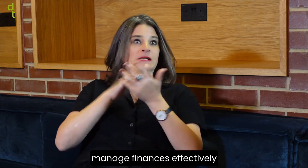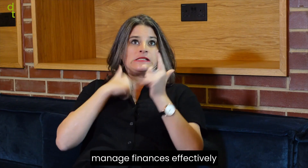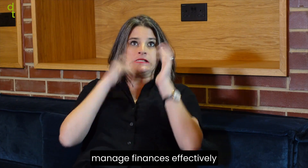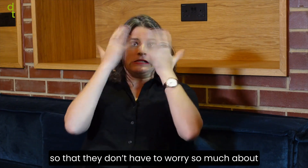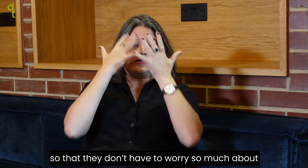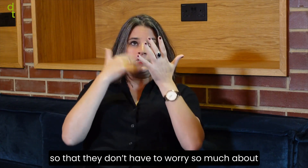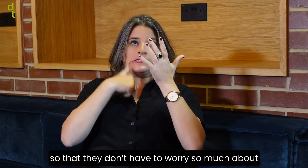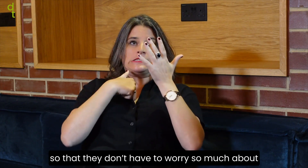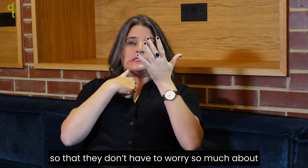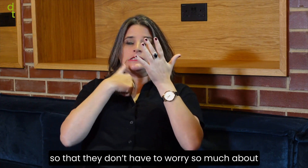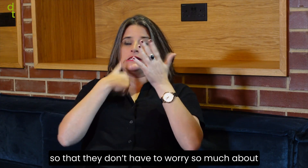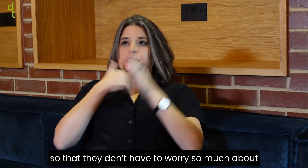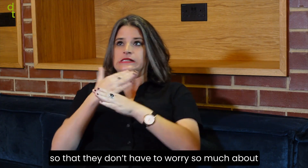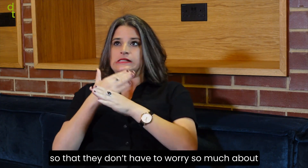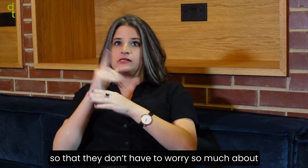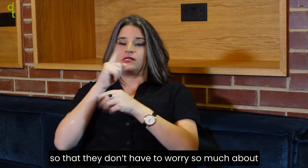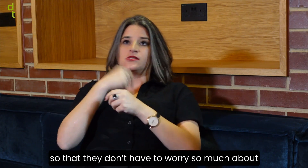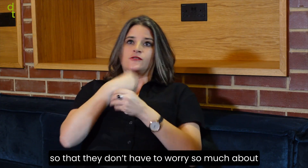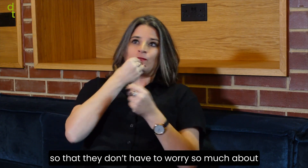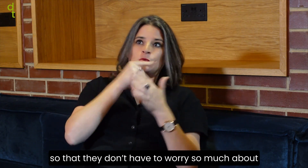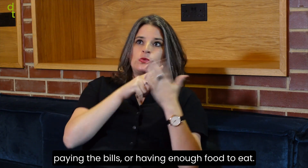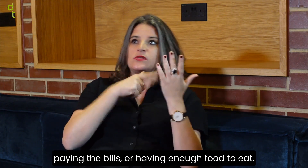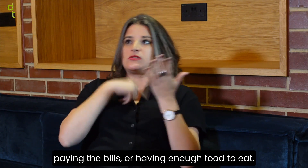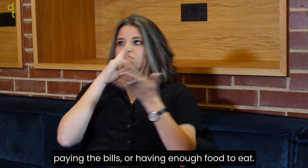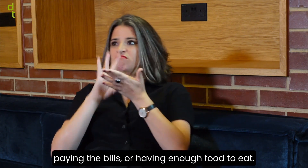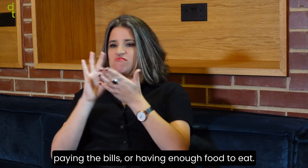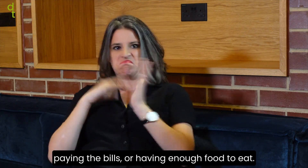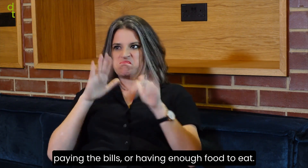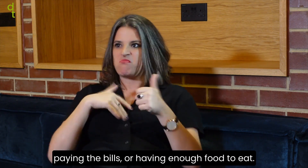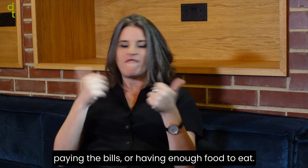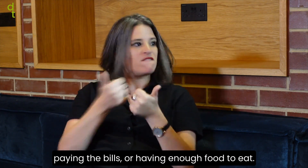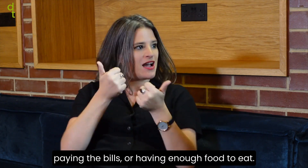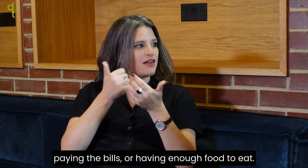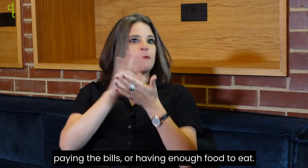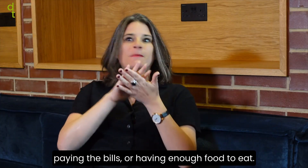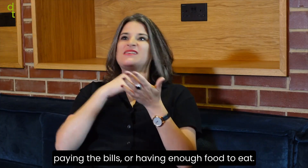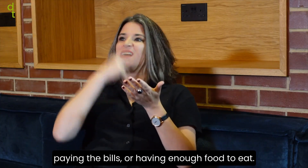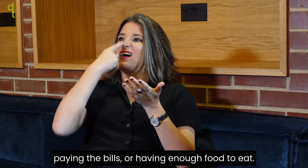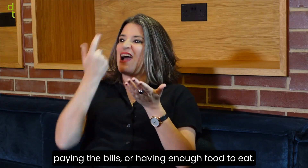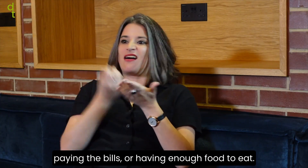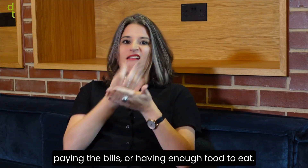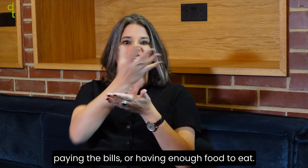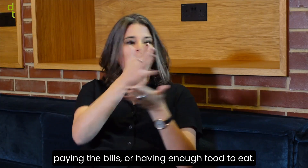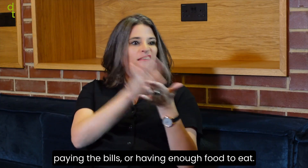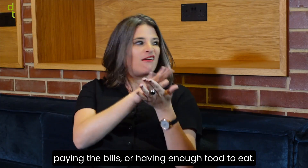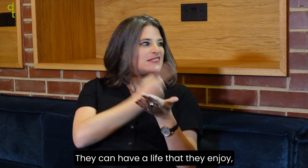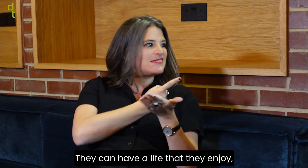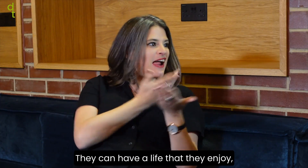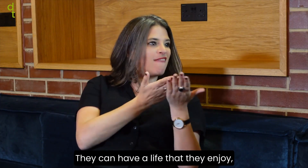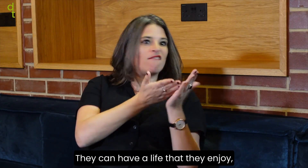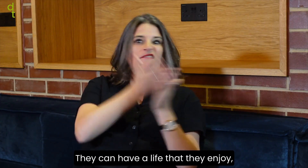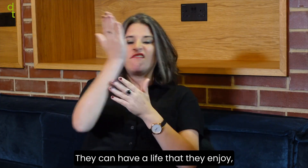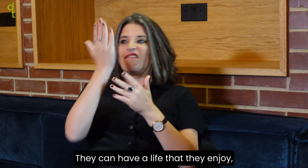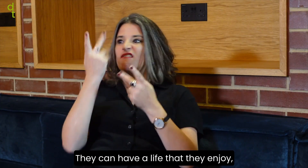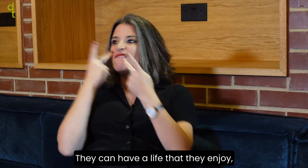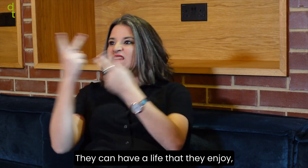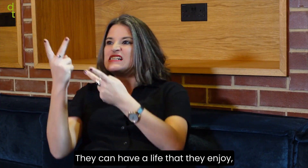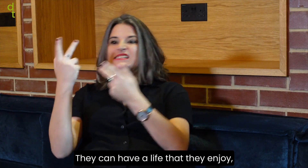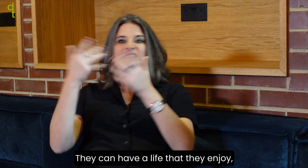effectively, so that they don't have to worry so much about paying the bills or having enough food to eat. They can have a life that they